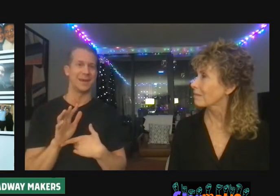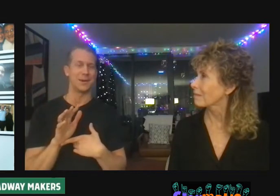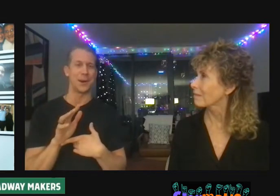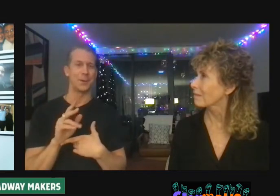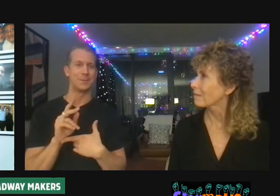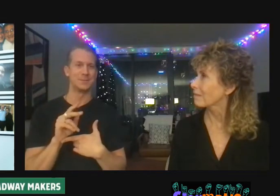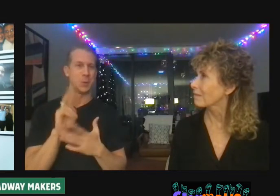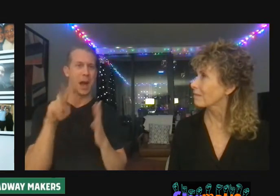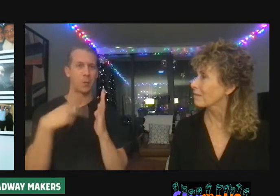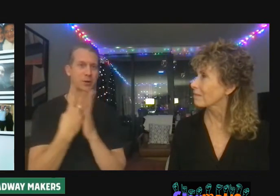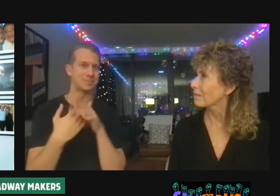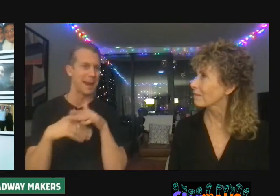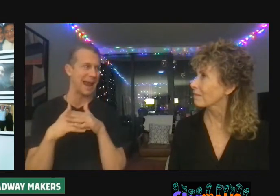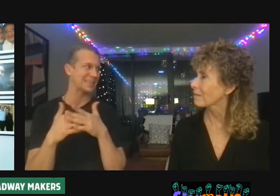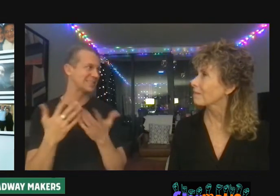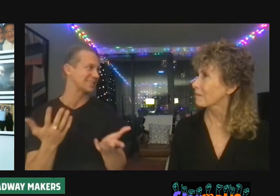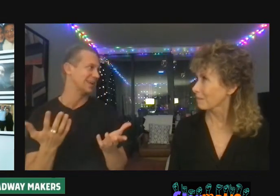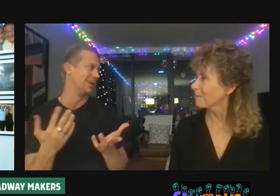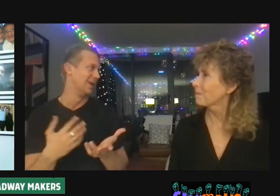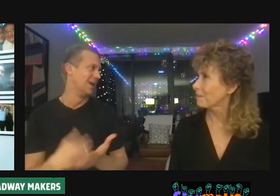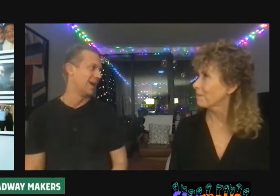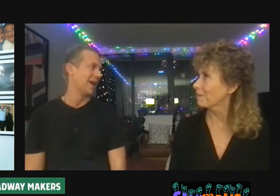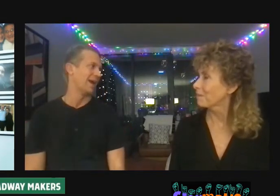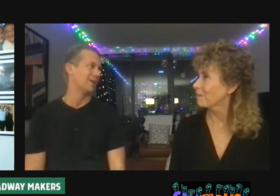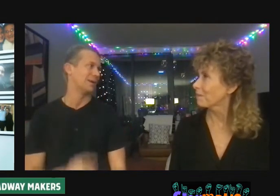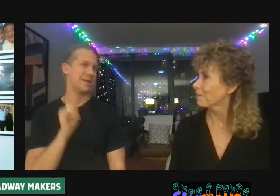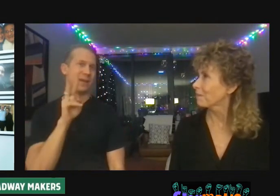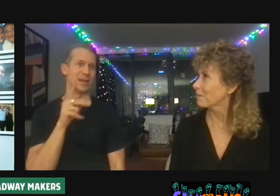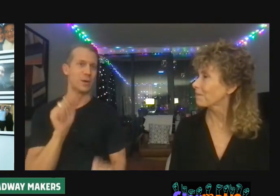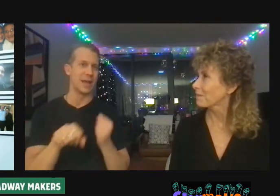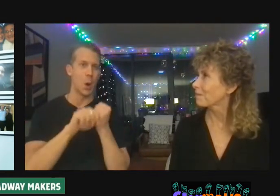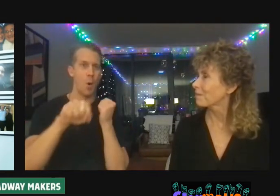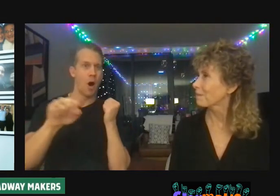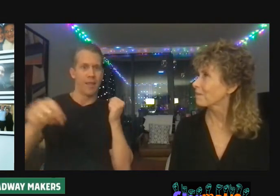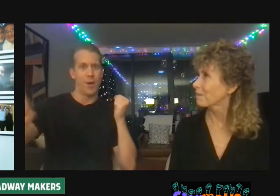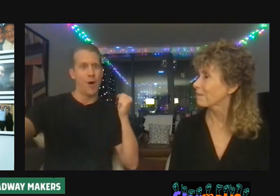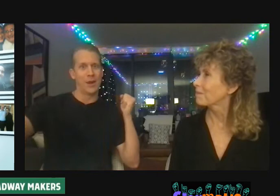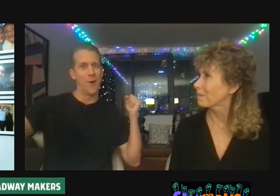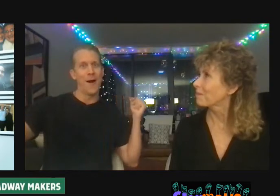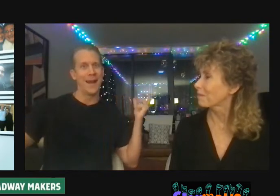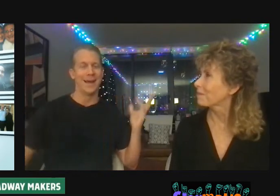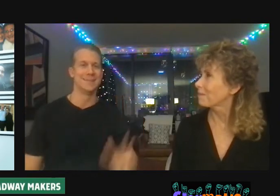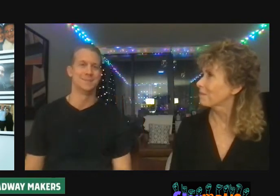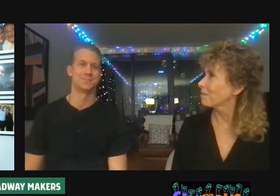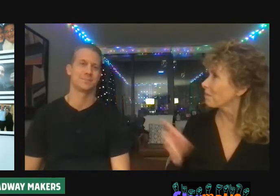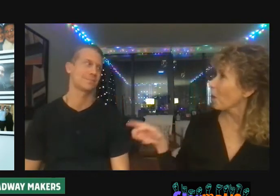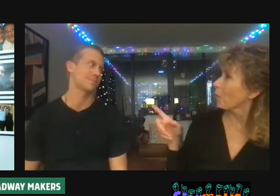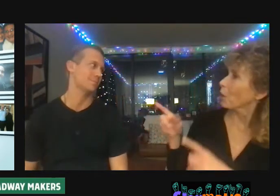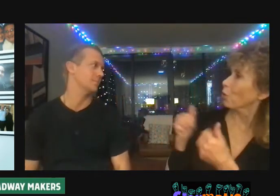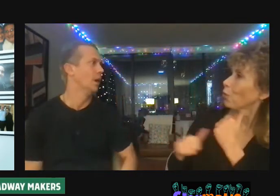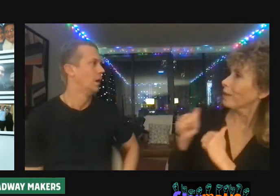are 2 hours max. Mm-hmm. And TV, you can go on and on and on. As an actor.